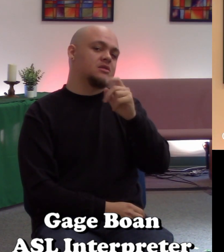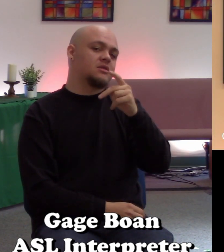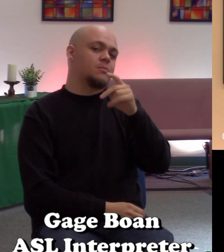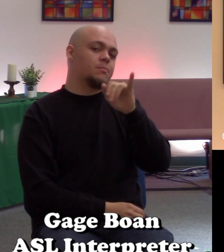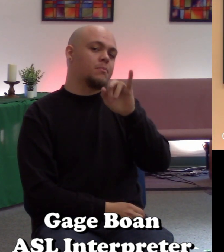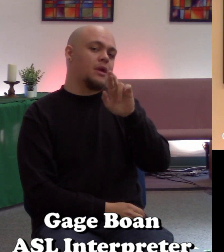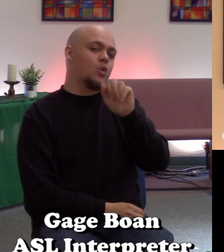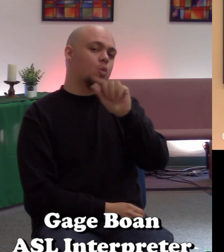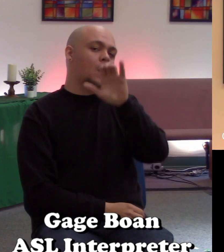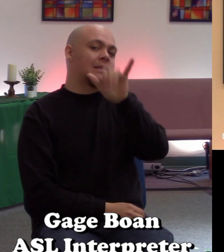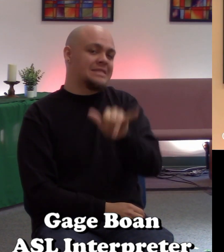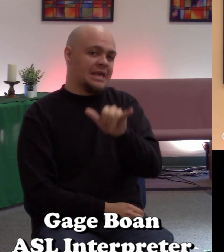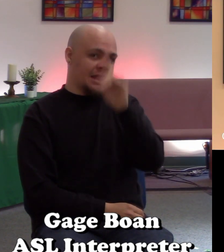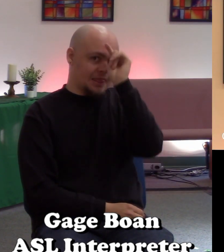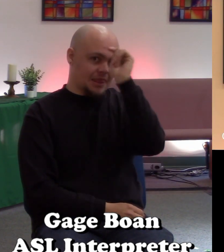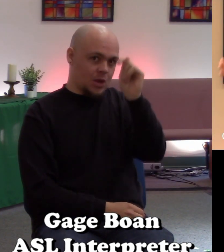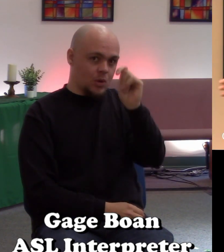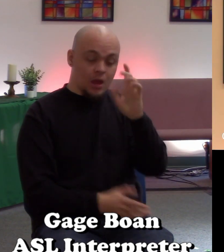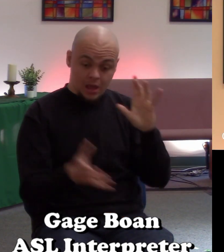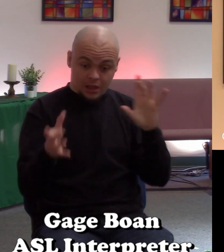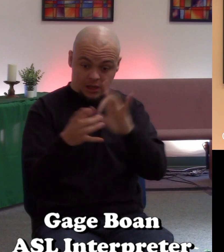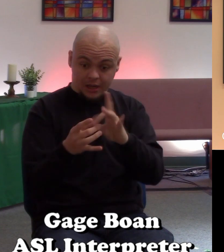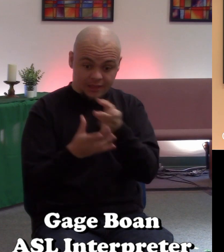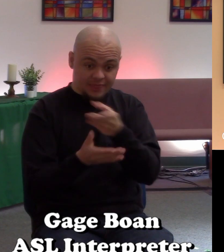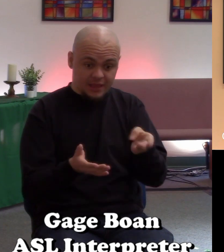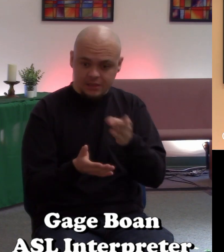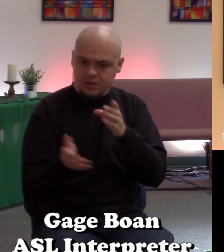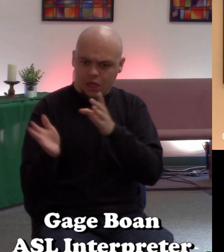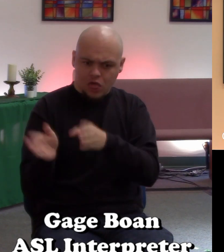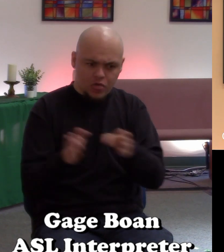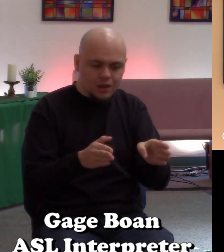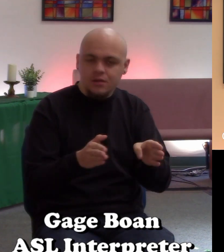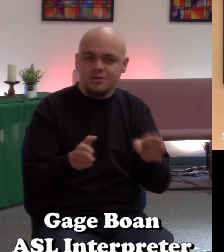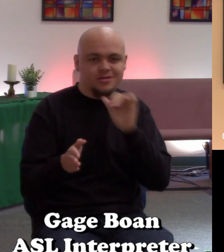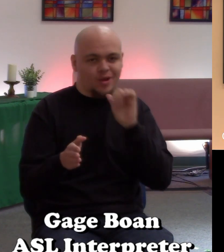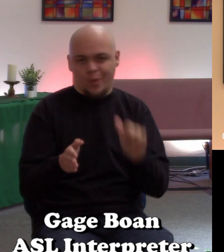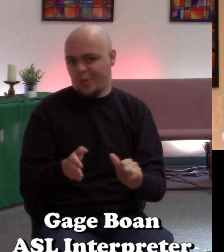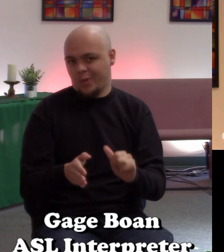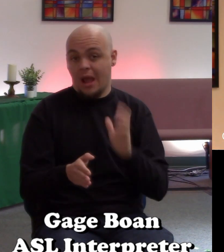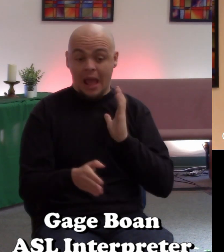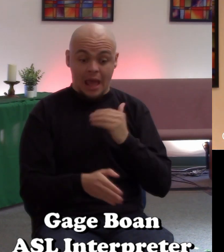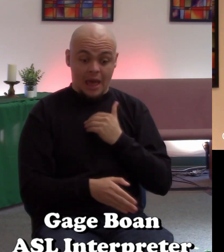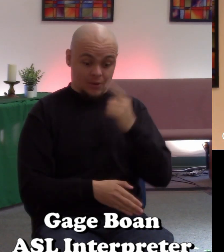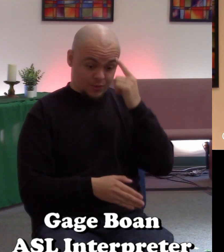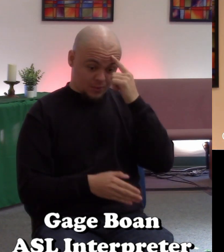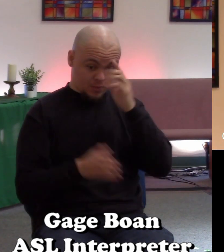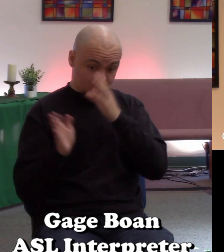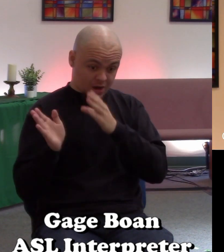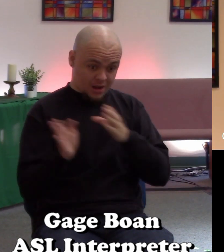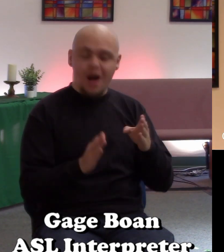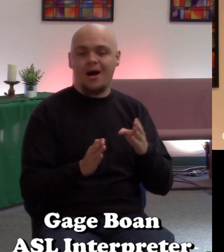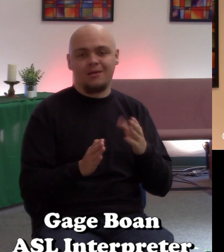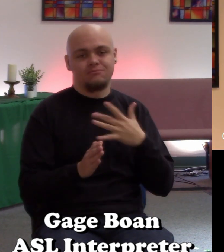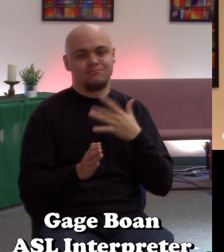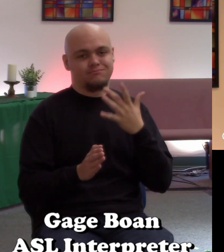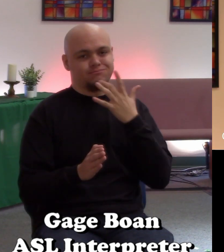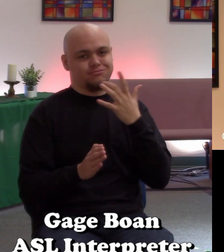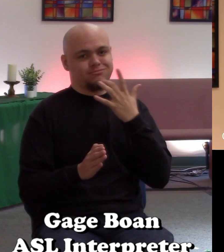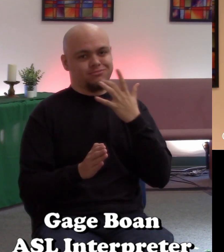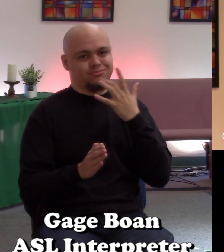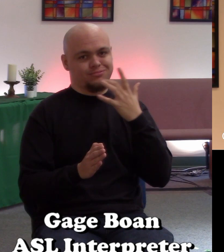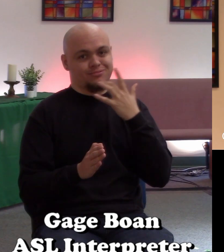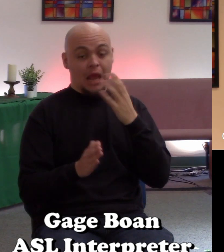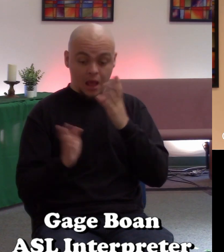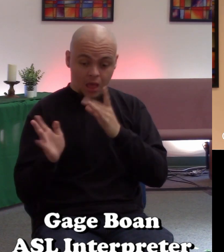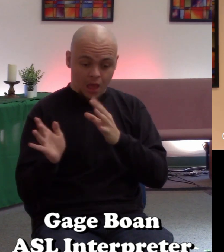theories. Where do they come up with this stuff? They begin connecting things that don't necessarily go together. Our brain likes order. Our